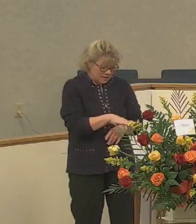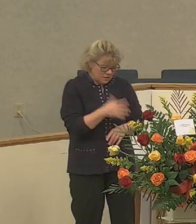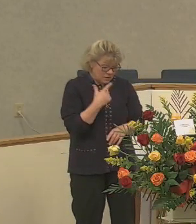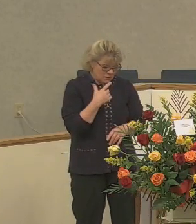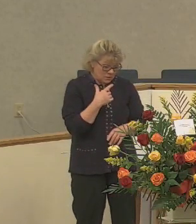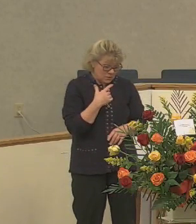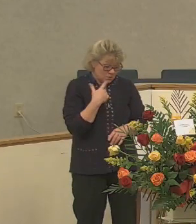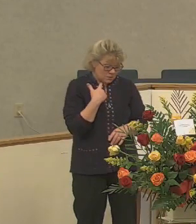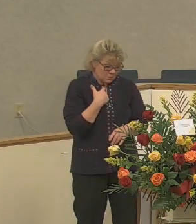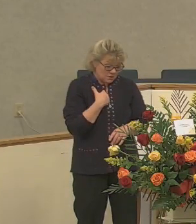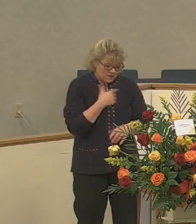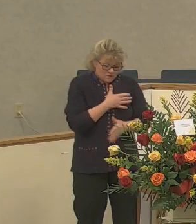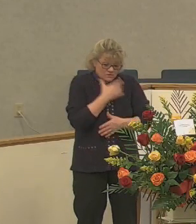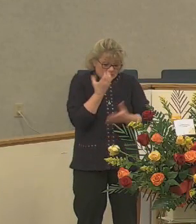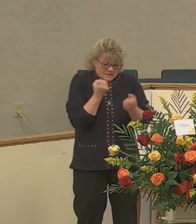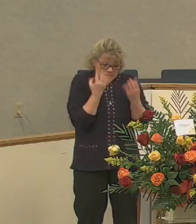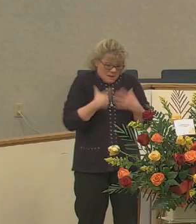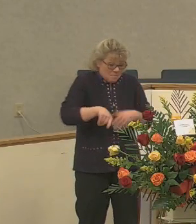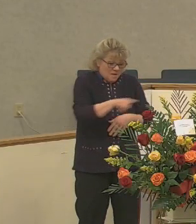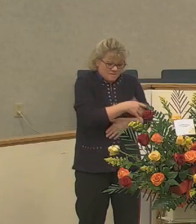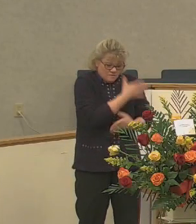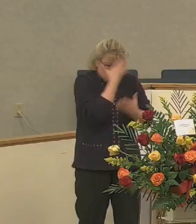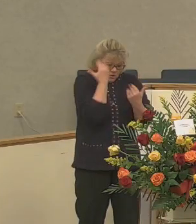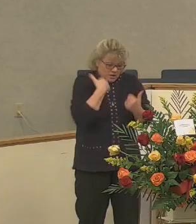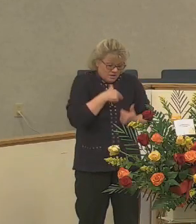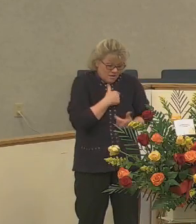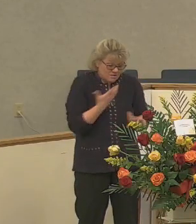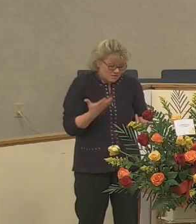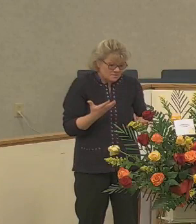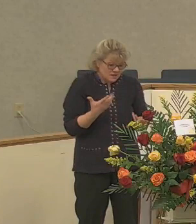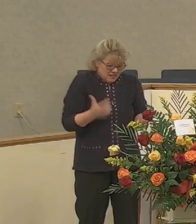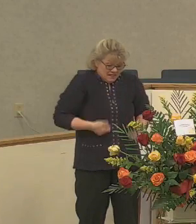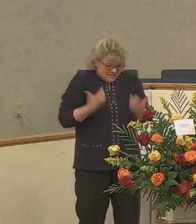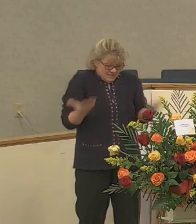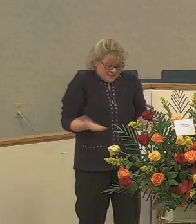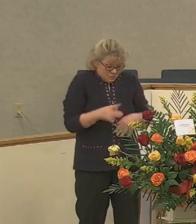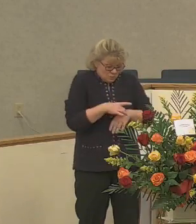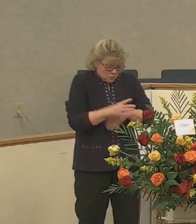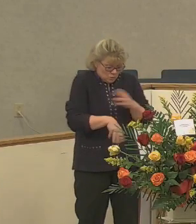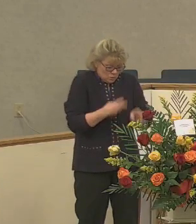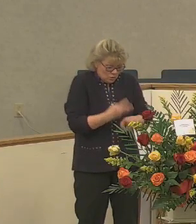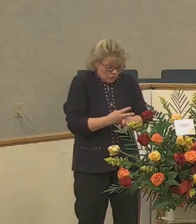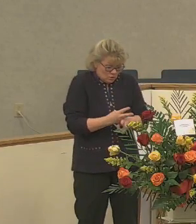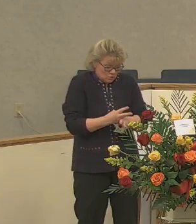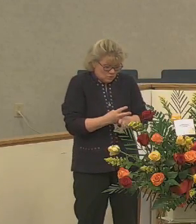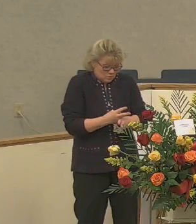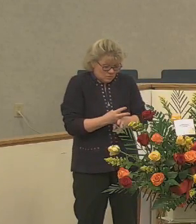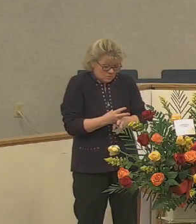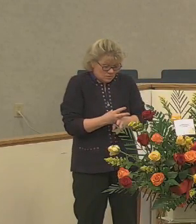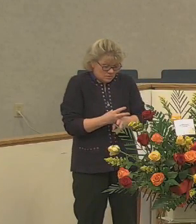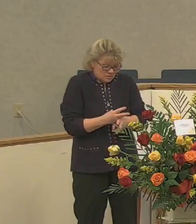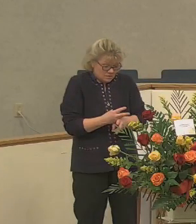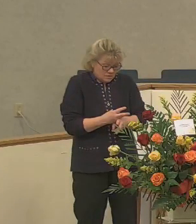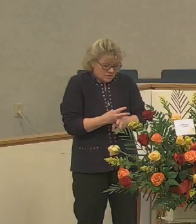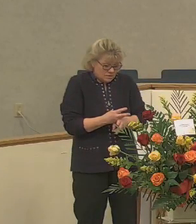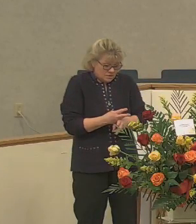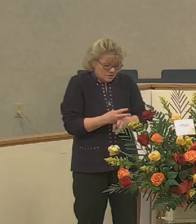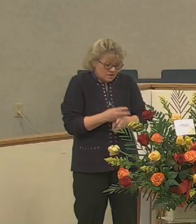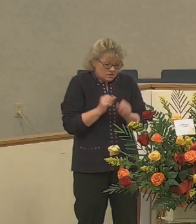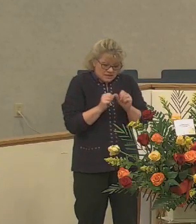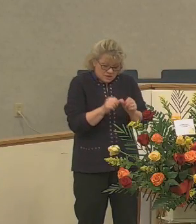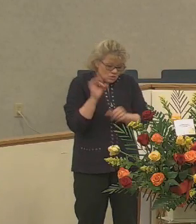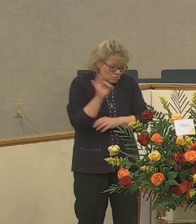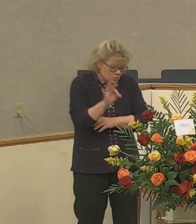Demas hath forsaken me, having loved this present world, and is departed unto Thessalonica, Cretans to